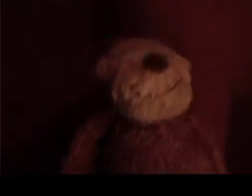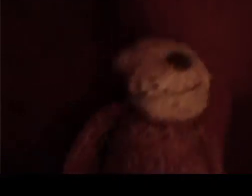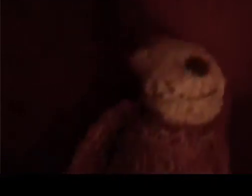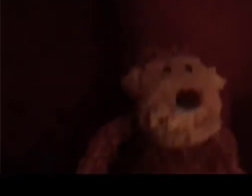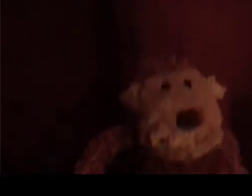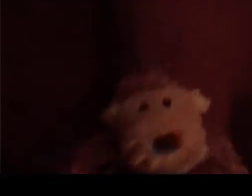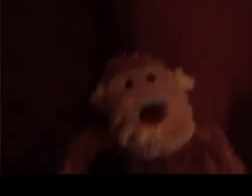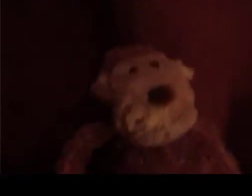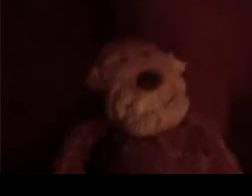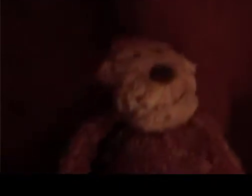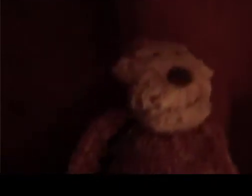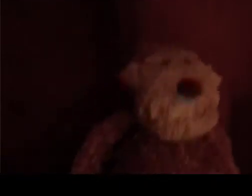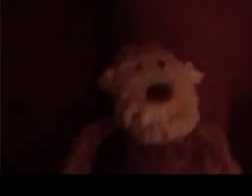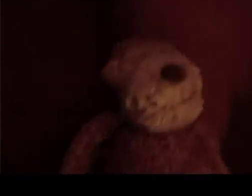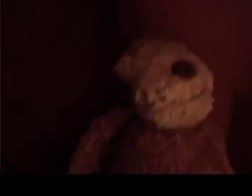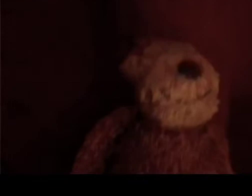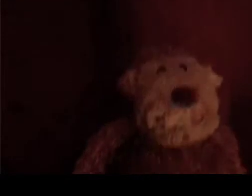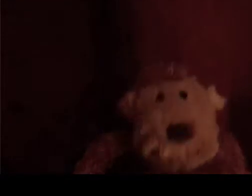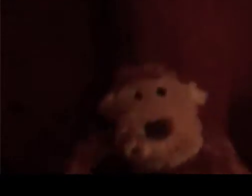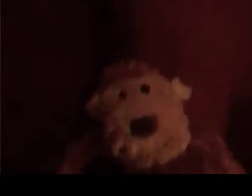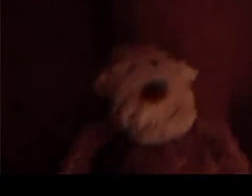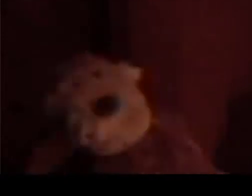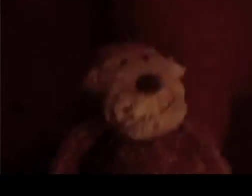You will find out something